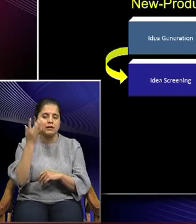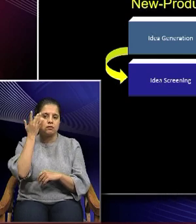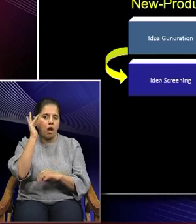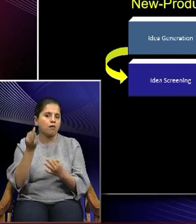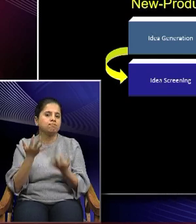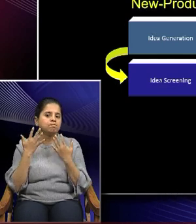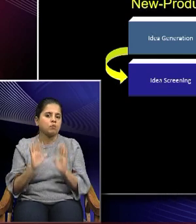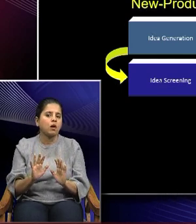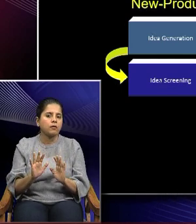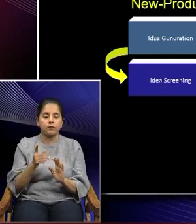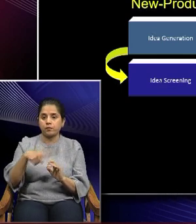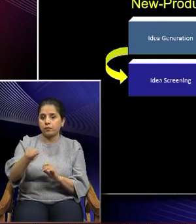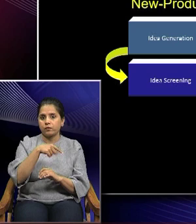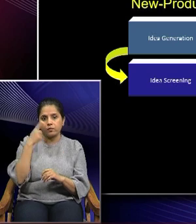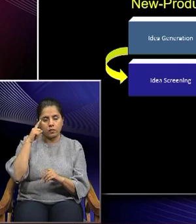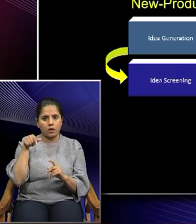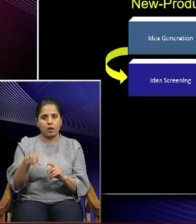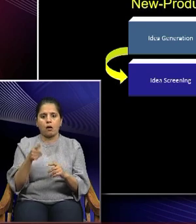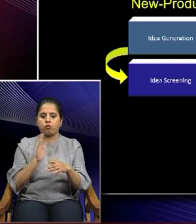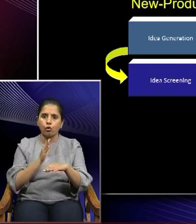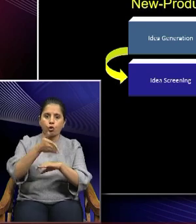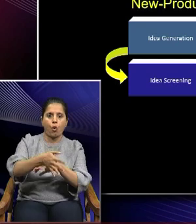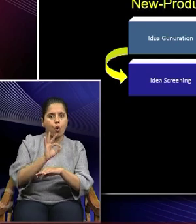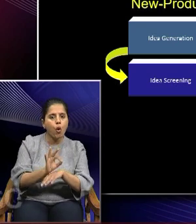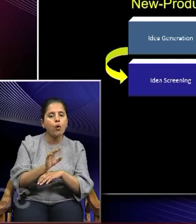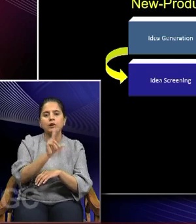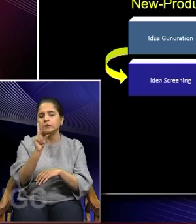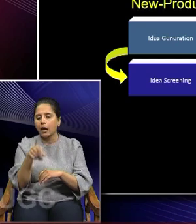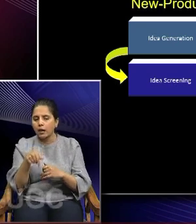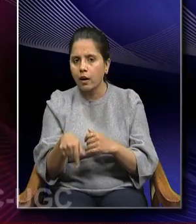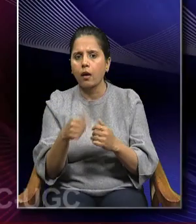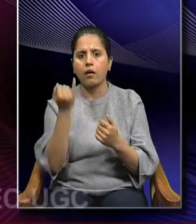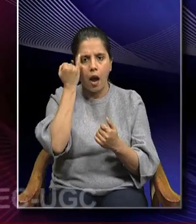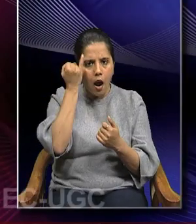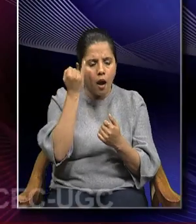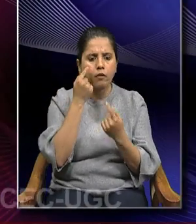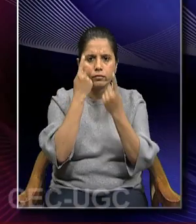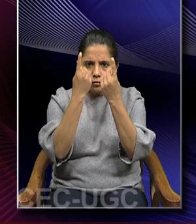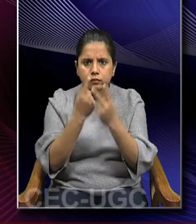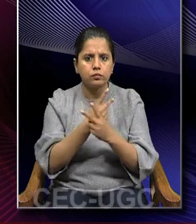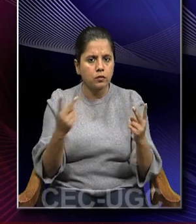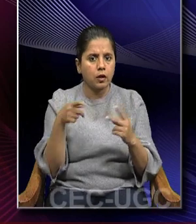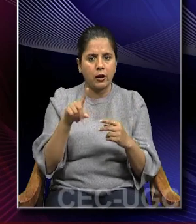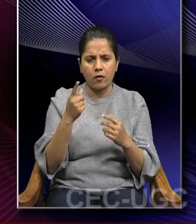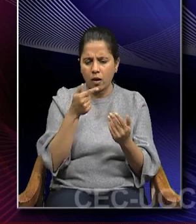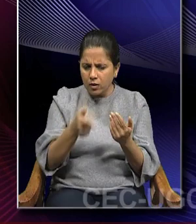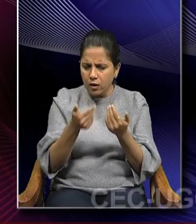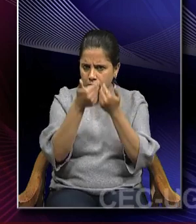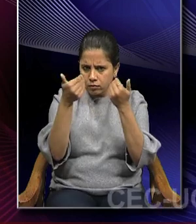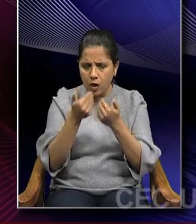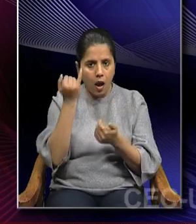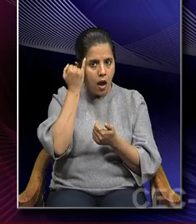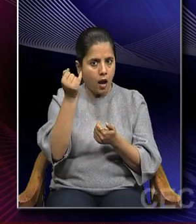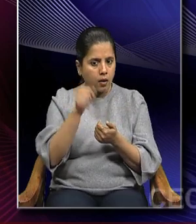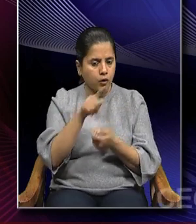enough, so that it should cross the second step of idea screening or filtering. So, we first filter those ideas which can